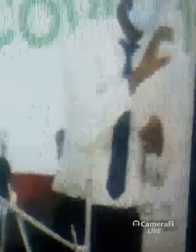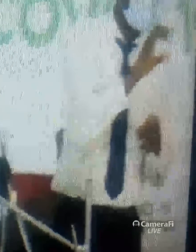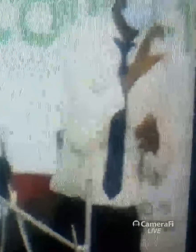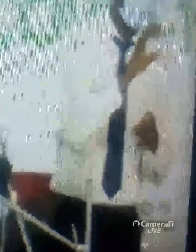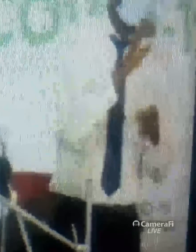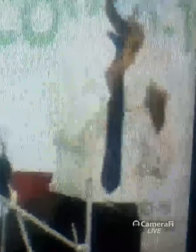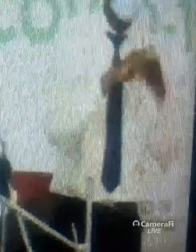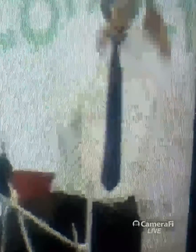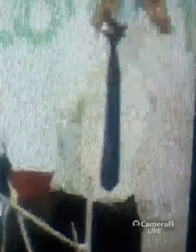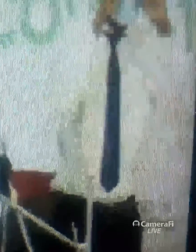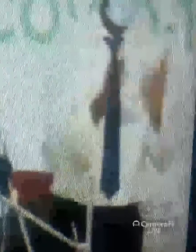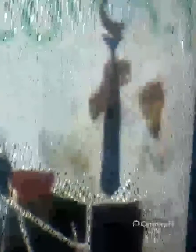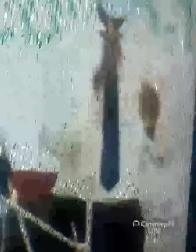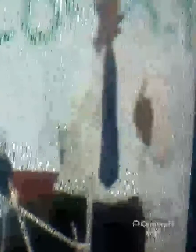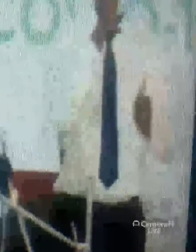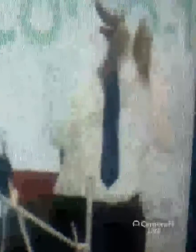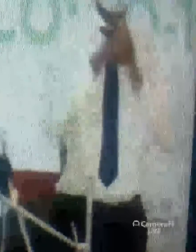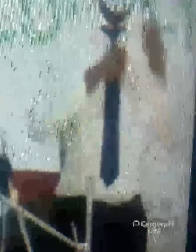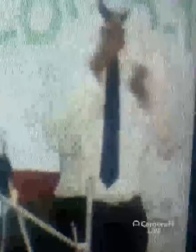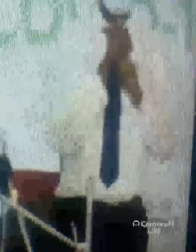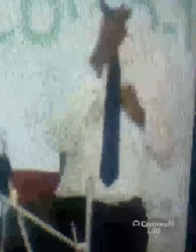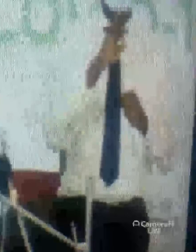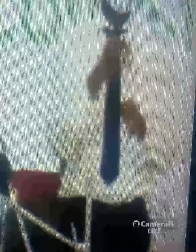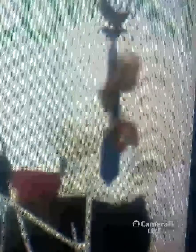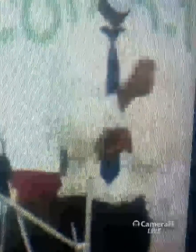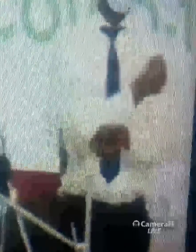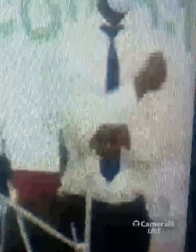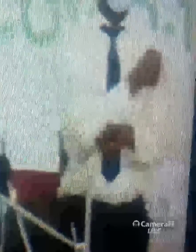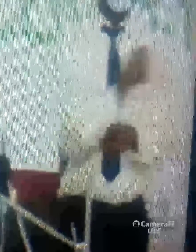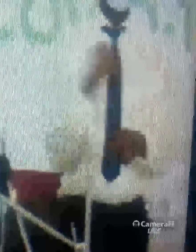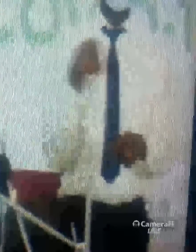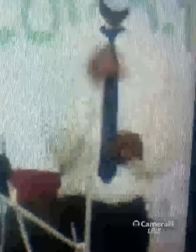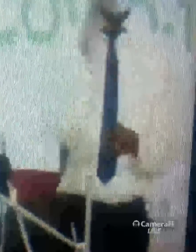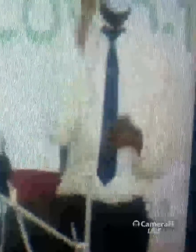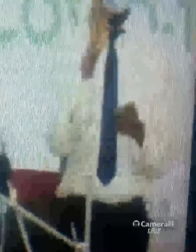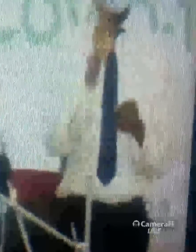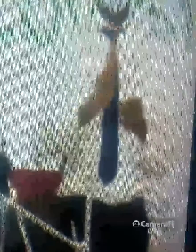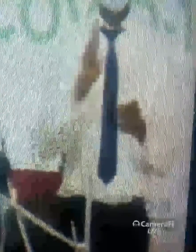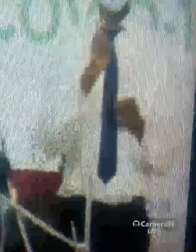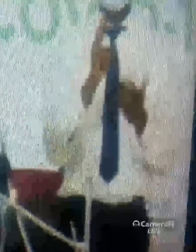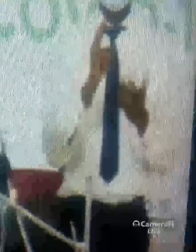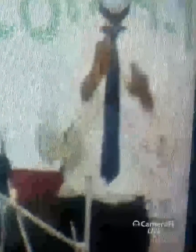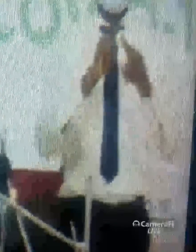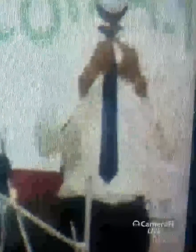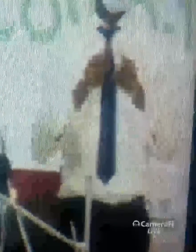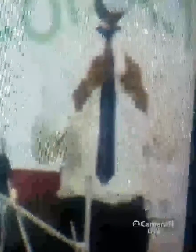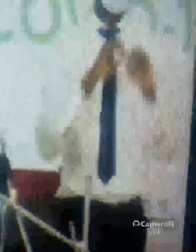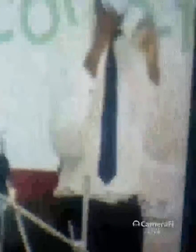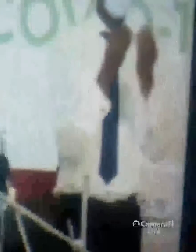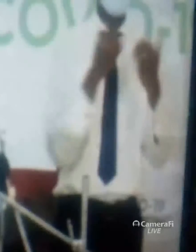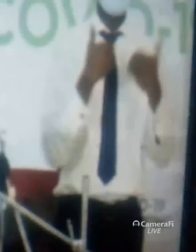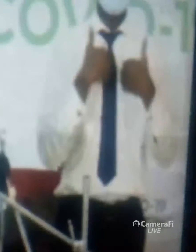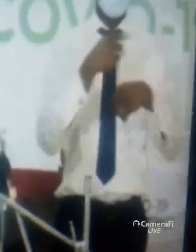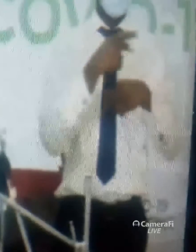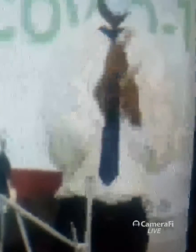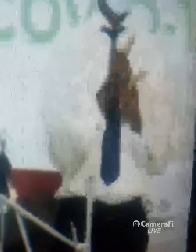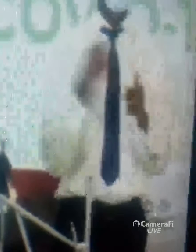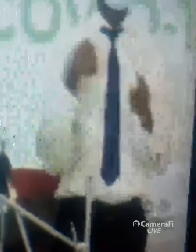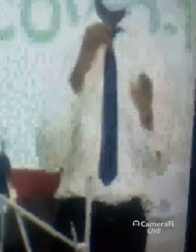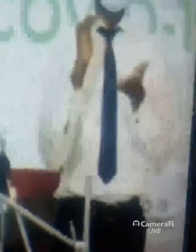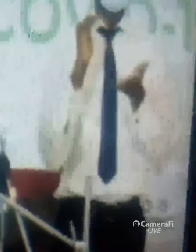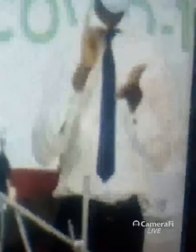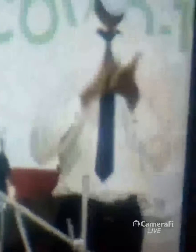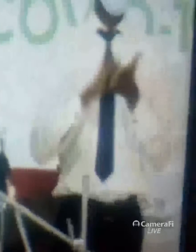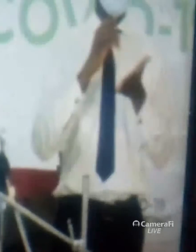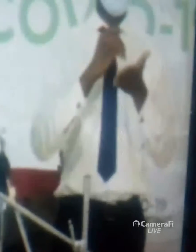Well, right now, it seems the predominant vaccines are the mRNA types, the Pfizer and the Moderna, but in the course of the next few weeks, we believe that